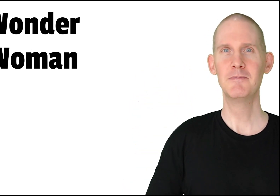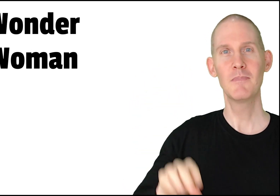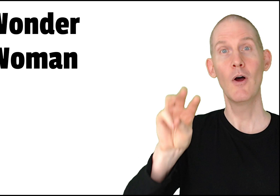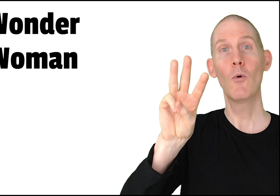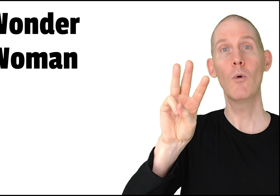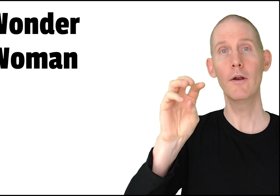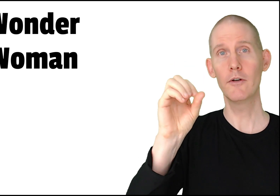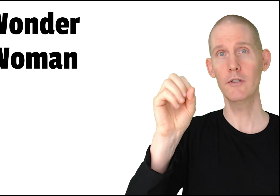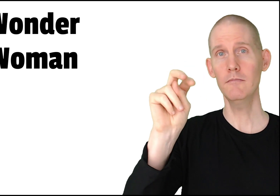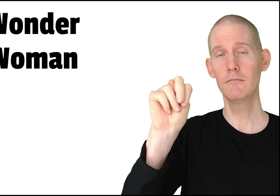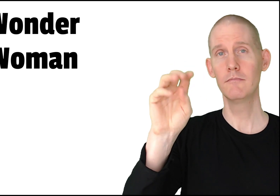Wonder